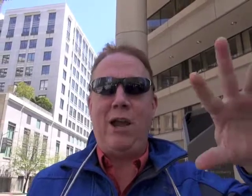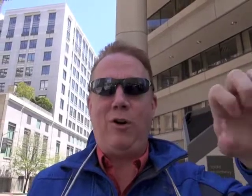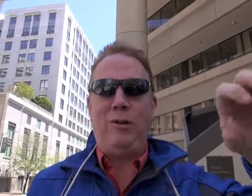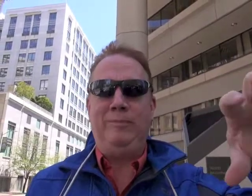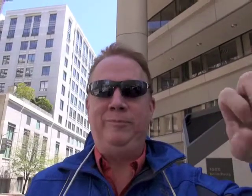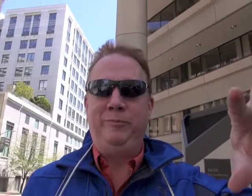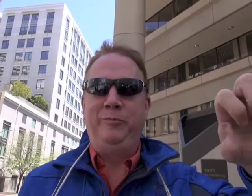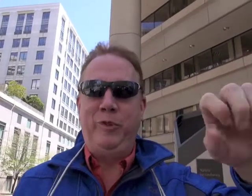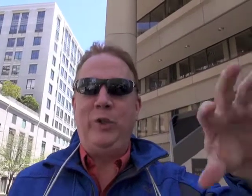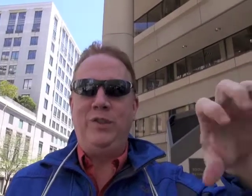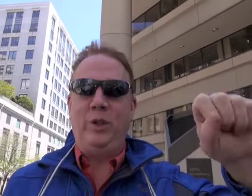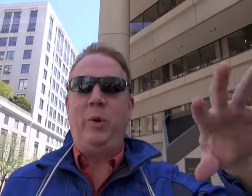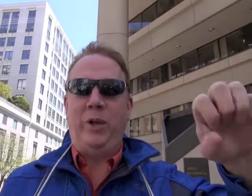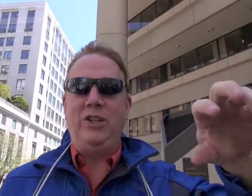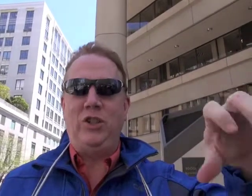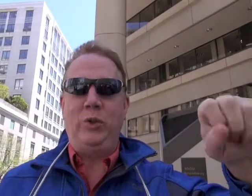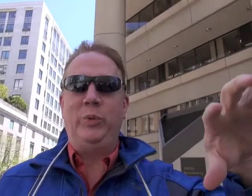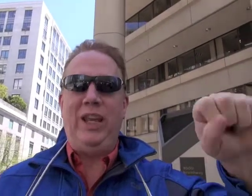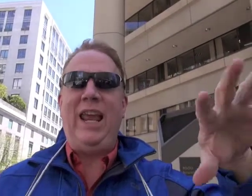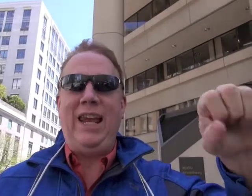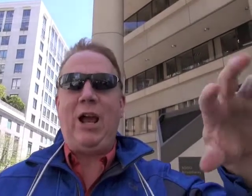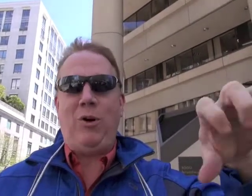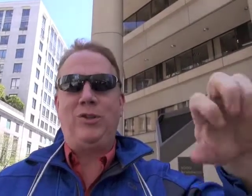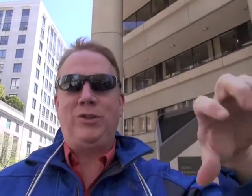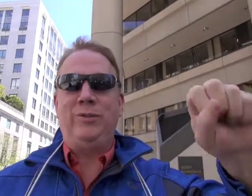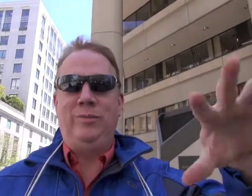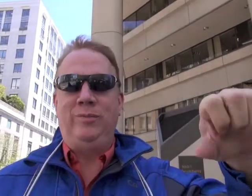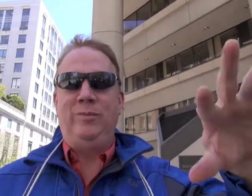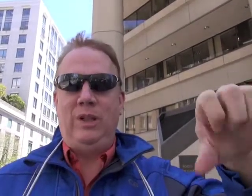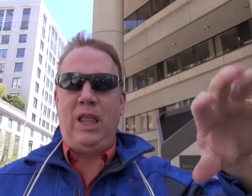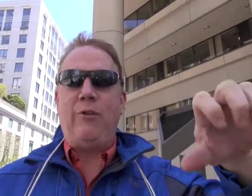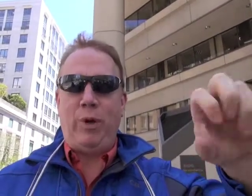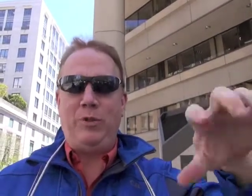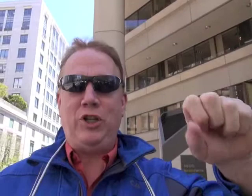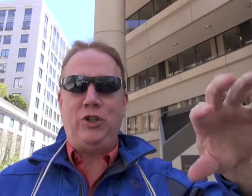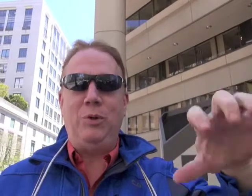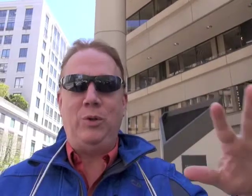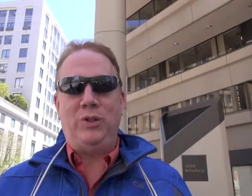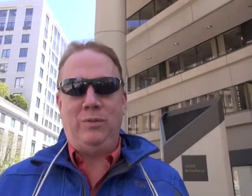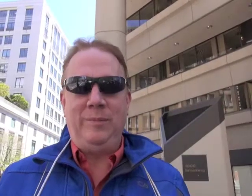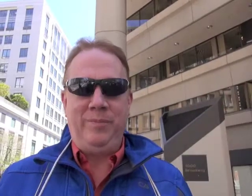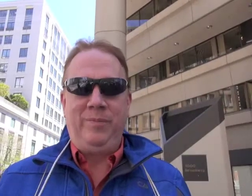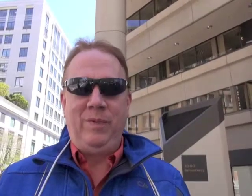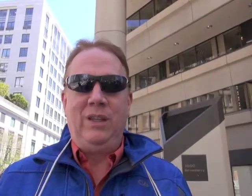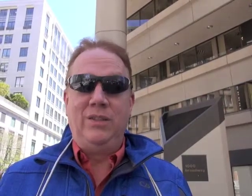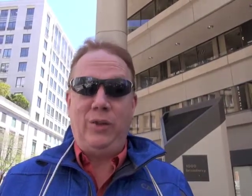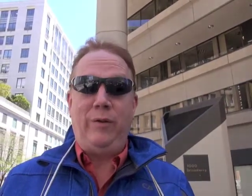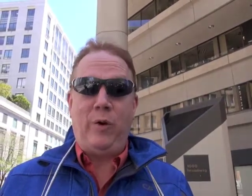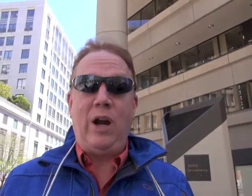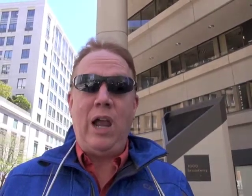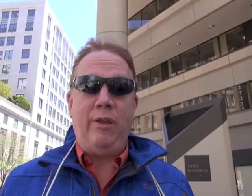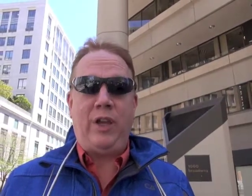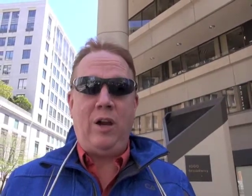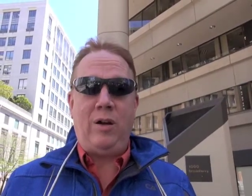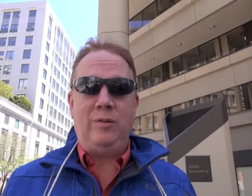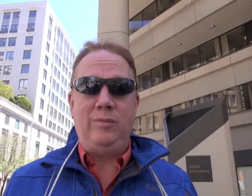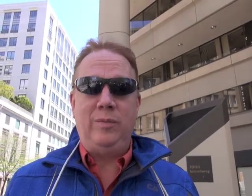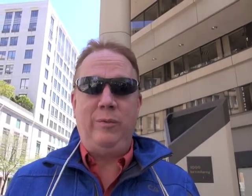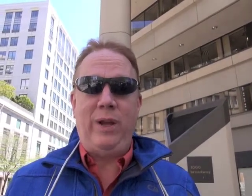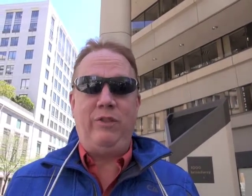hour, you can see what we can do in 8 hours. A lot of repetition motion. So therefore our health care, if we have to go